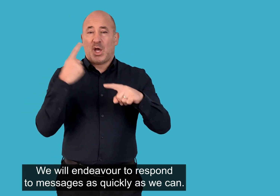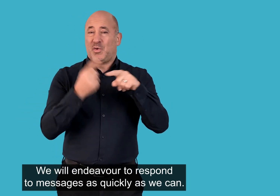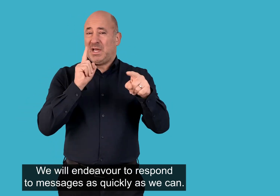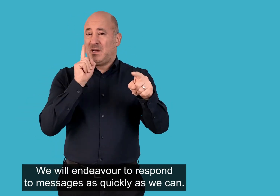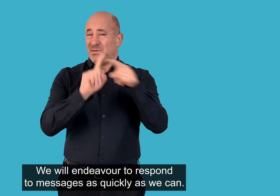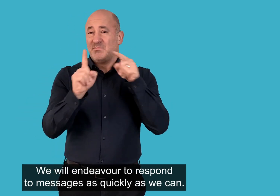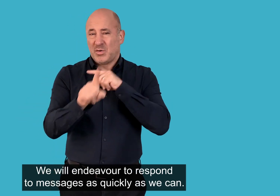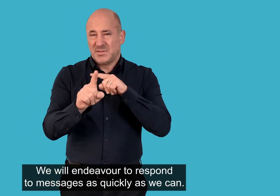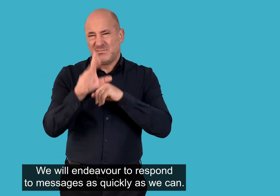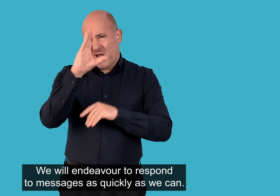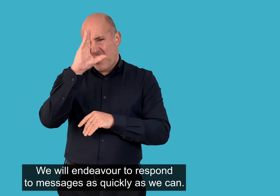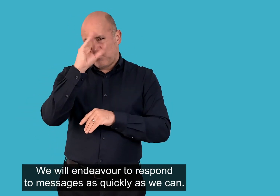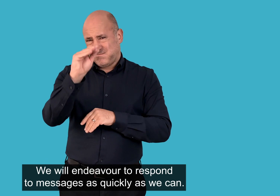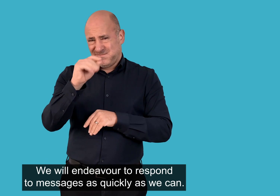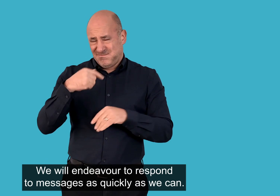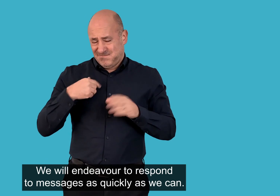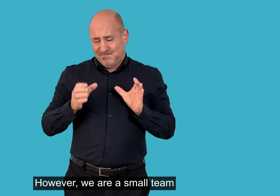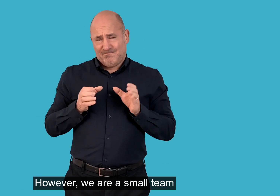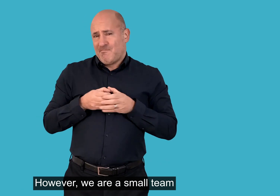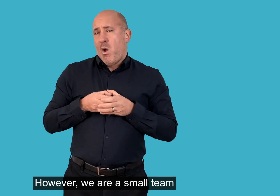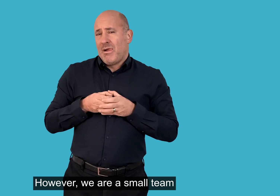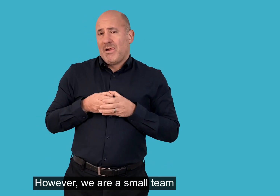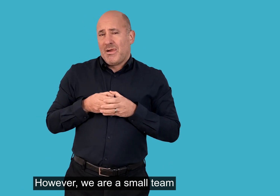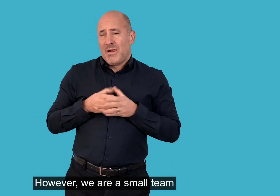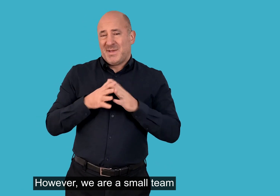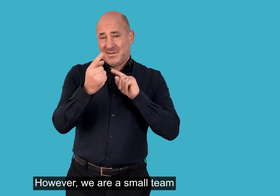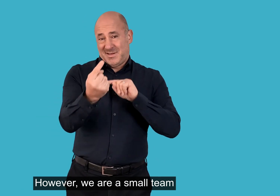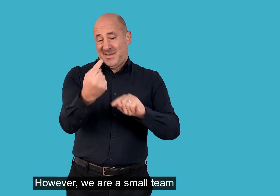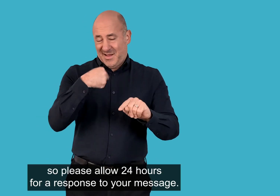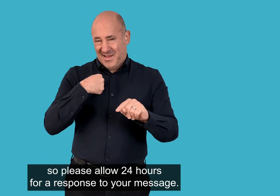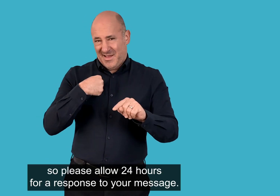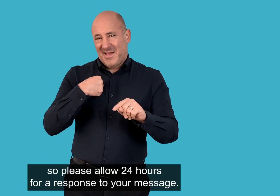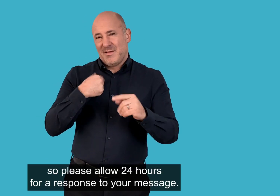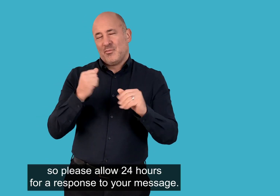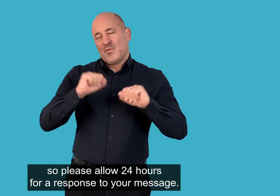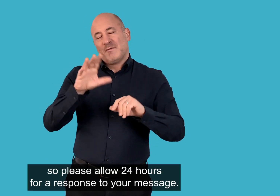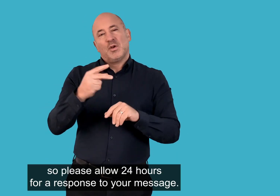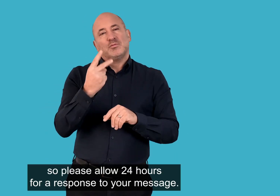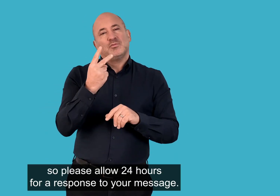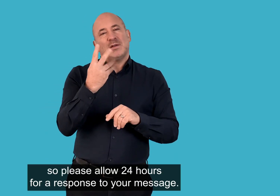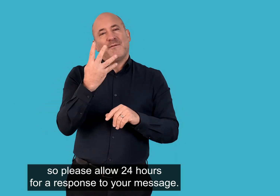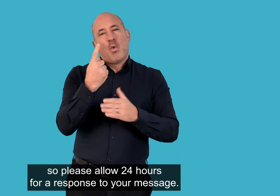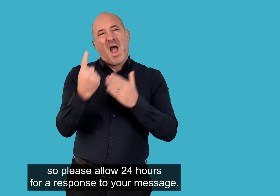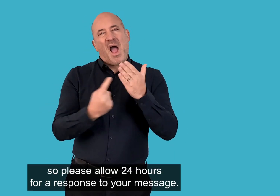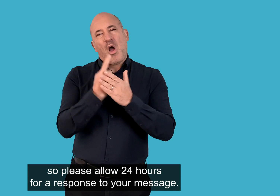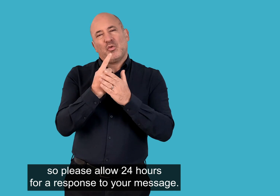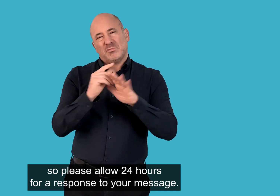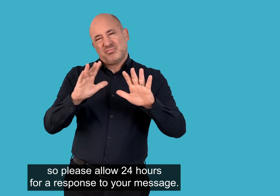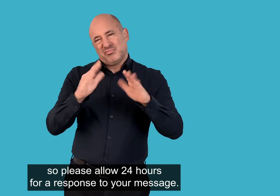We will endeavour to respond to messages as quickly as we can. However, we are a small team, so please allow 24 hours for a